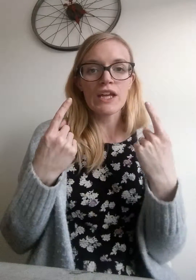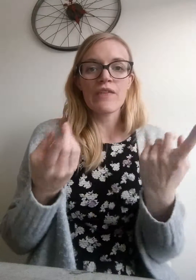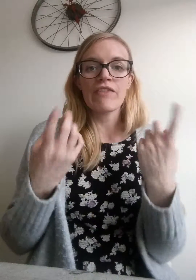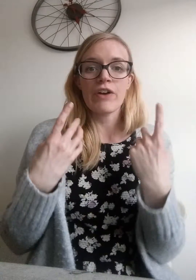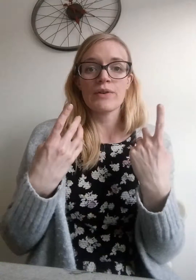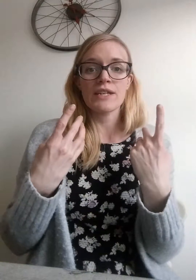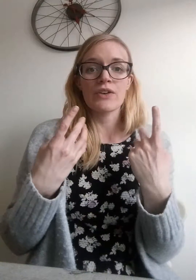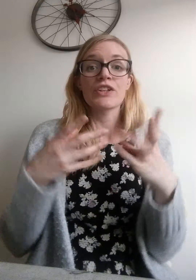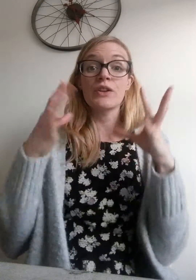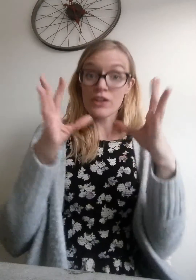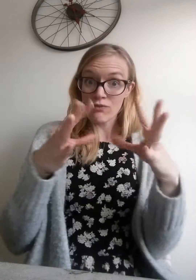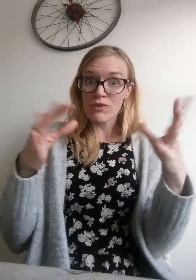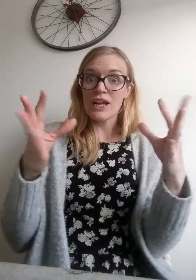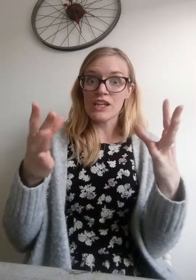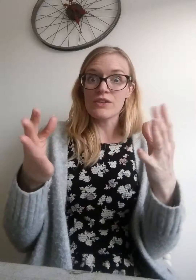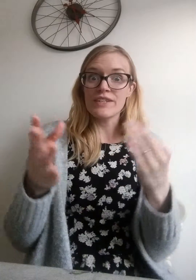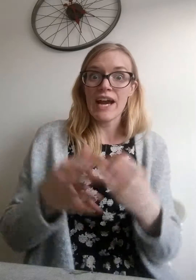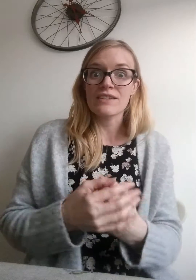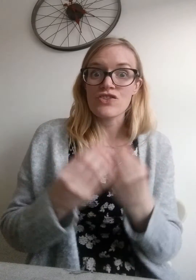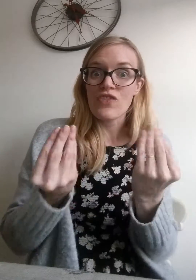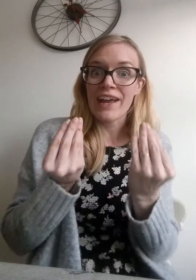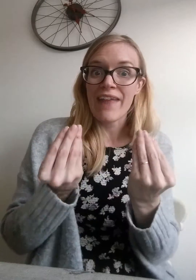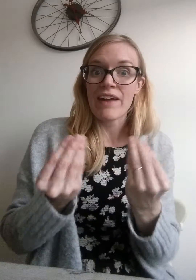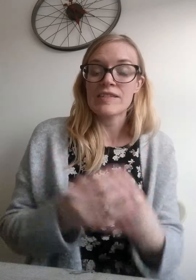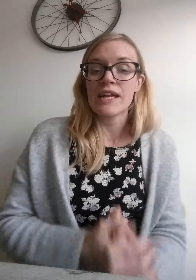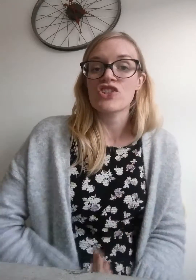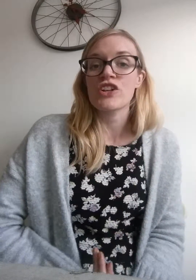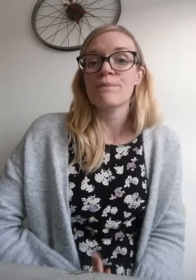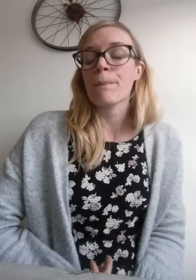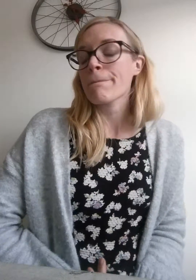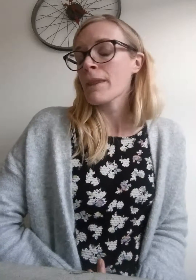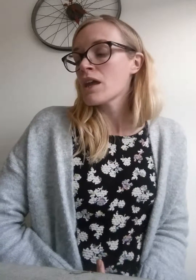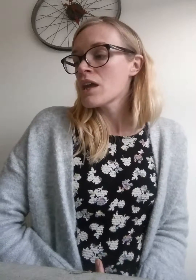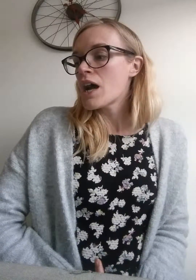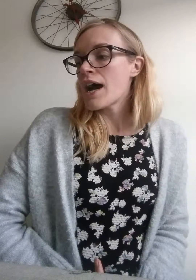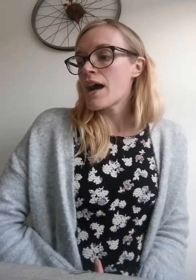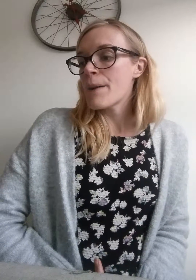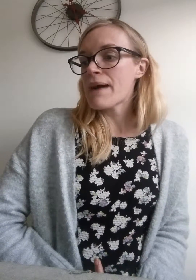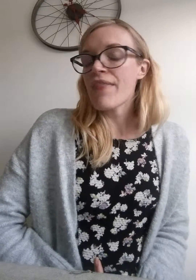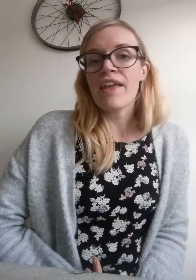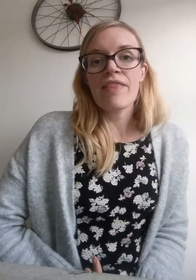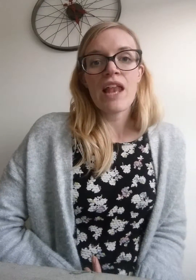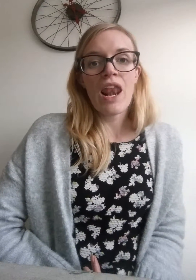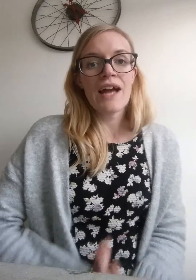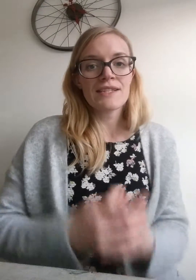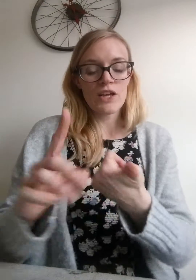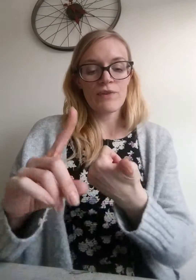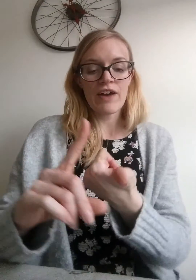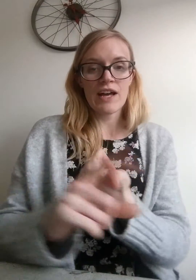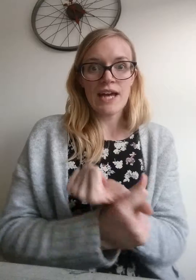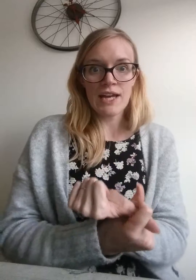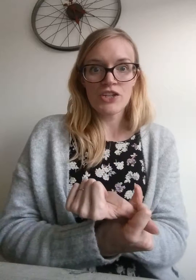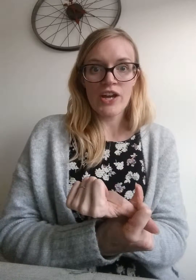you, they're focusing on you. You can really use your hands and try and get their attention. And then the last, so we've had high